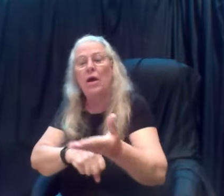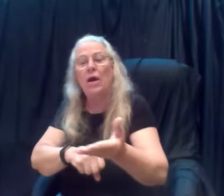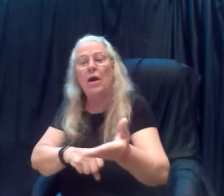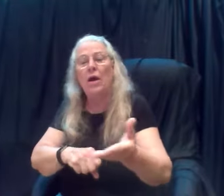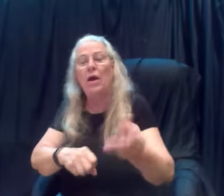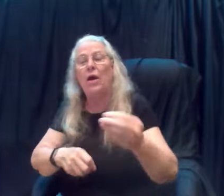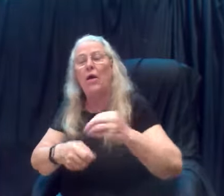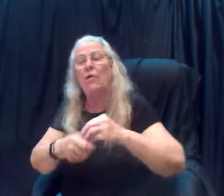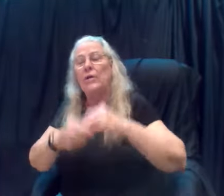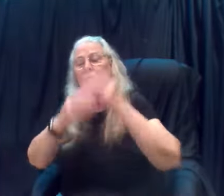there in